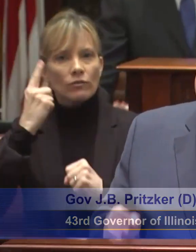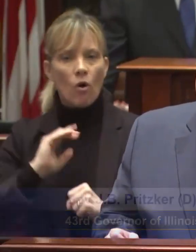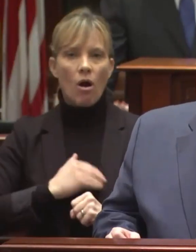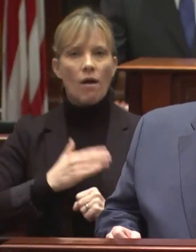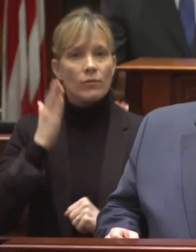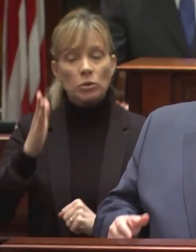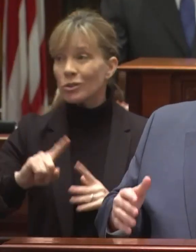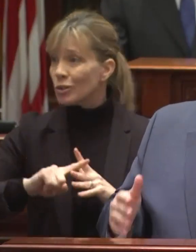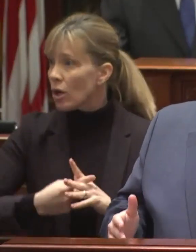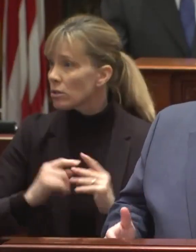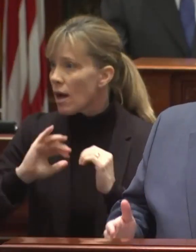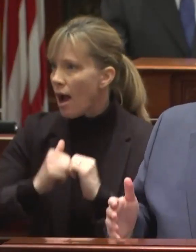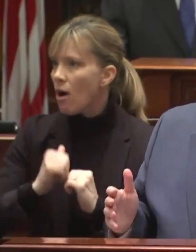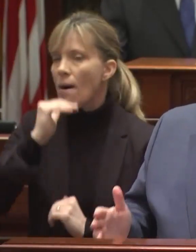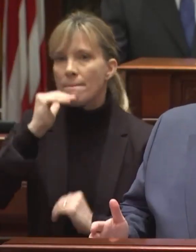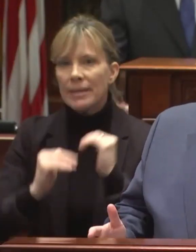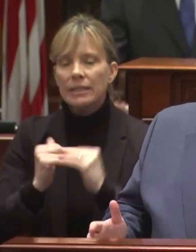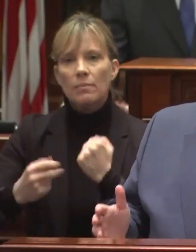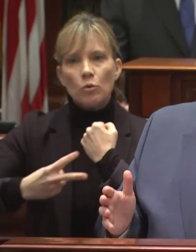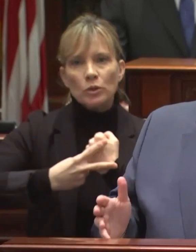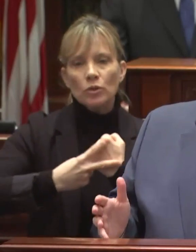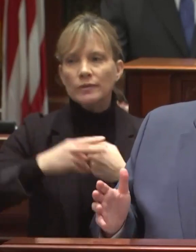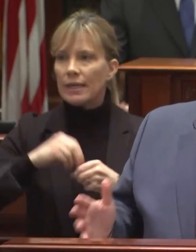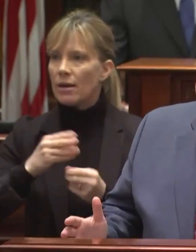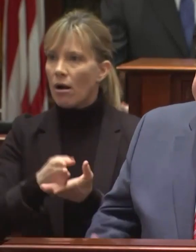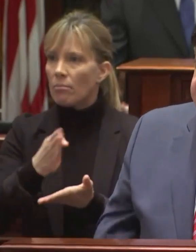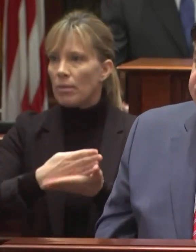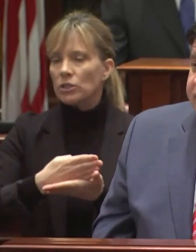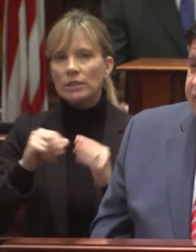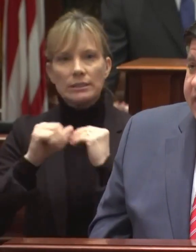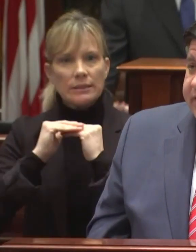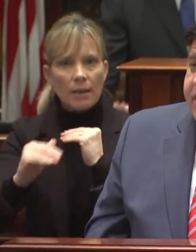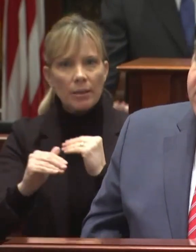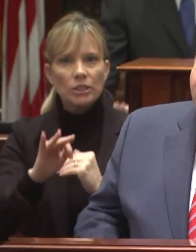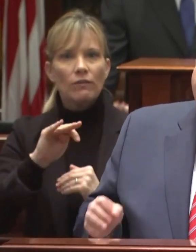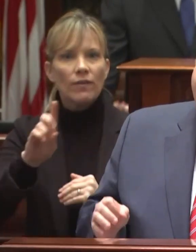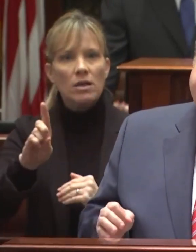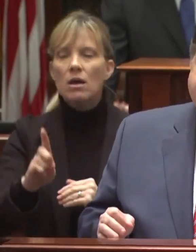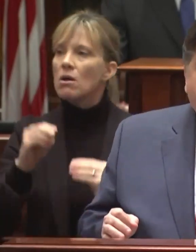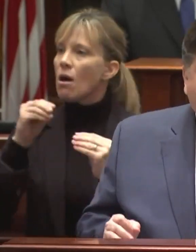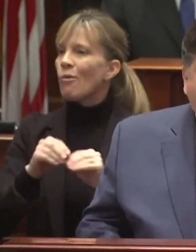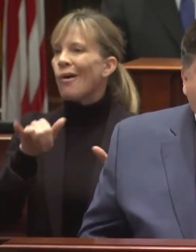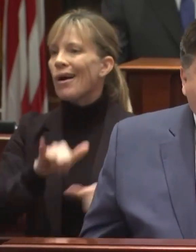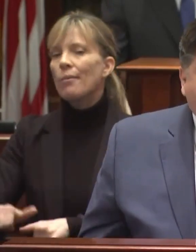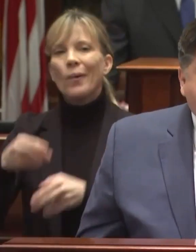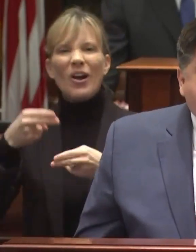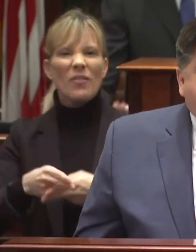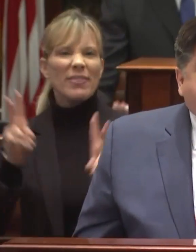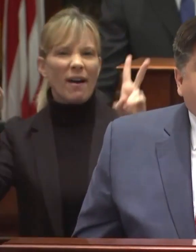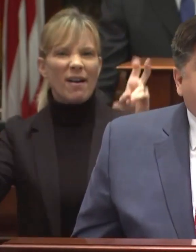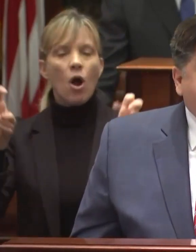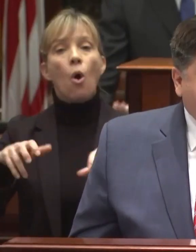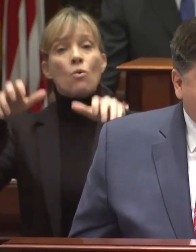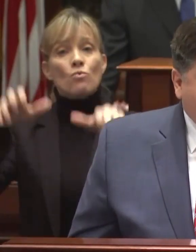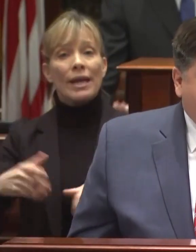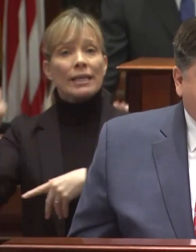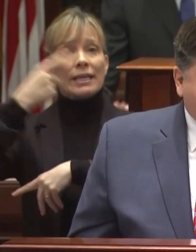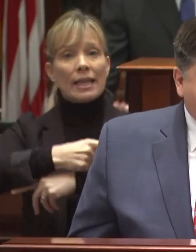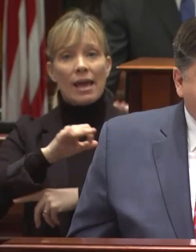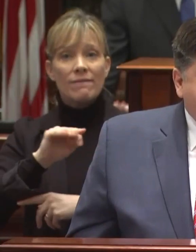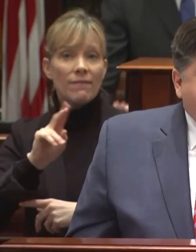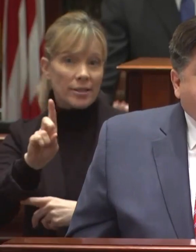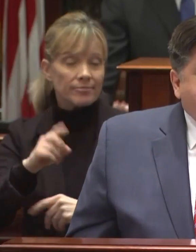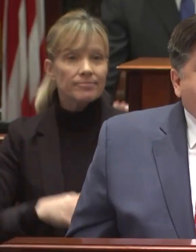It starts by building up reserves in our budget stabilization fund, more commonly referred to as the rainy day